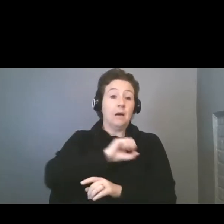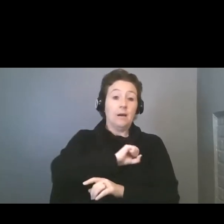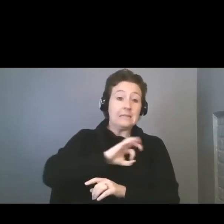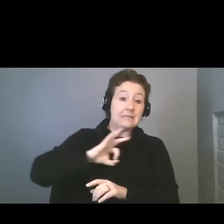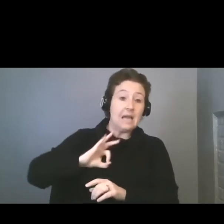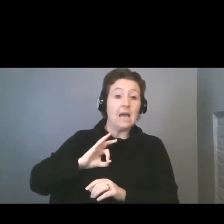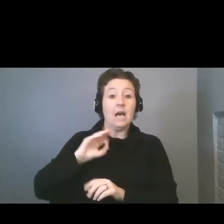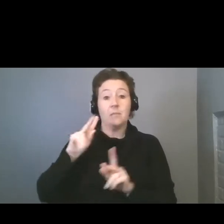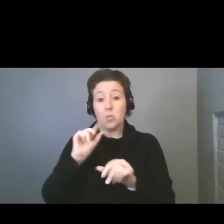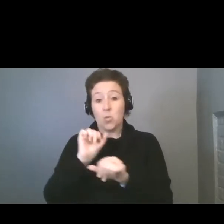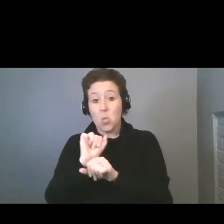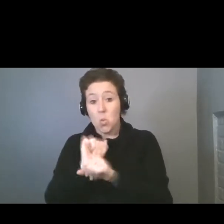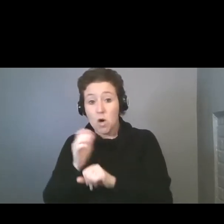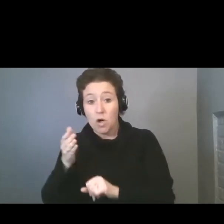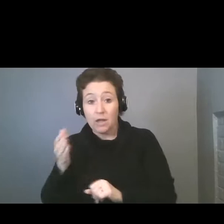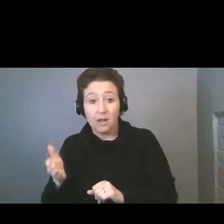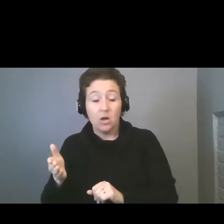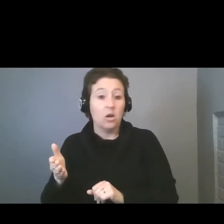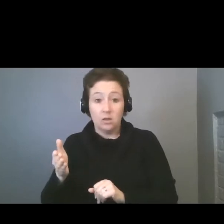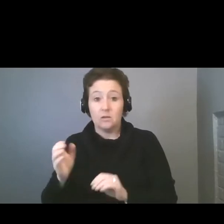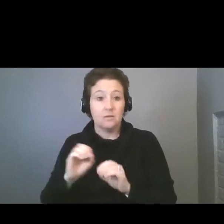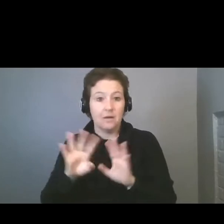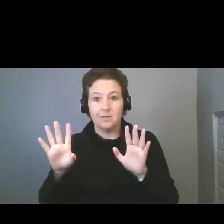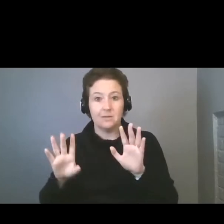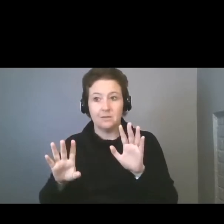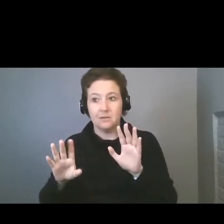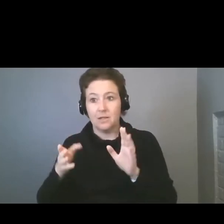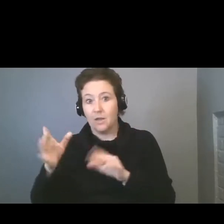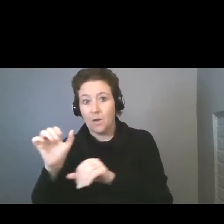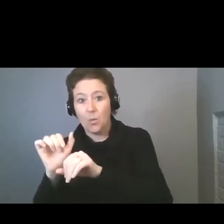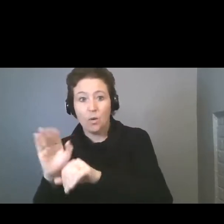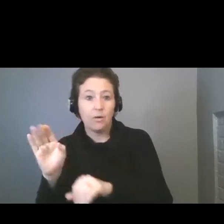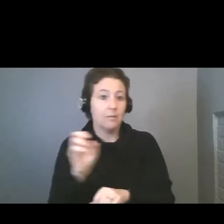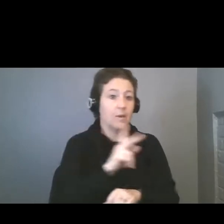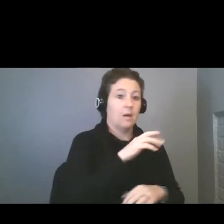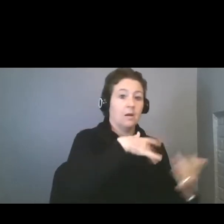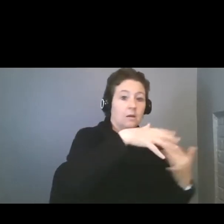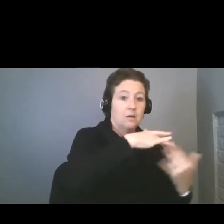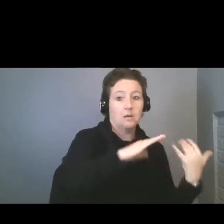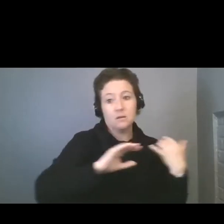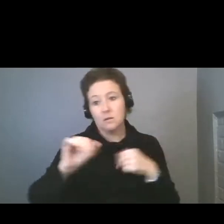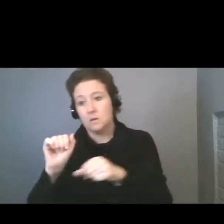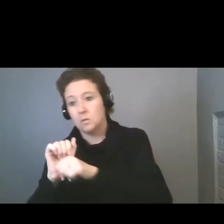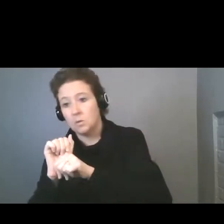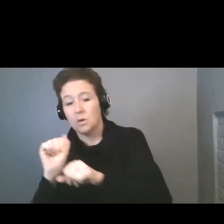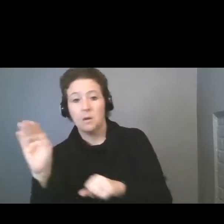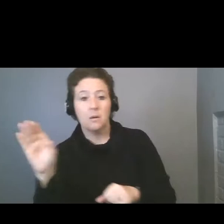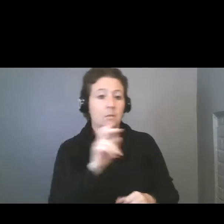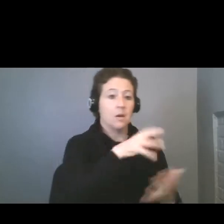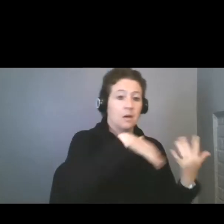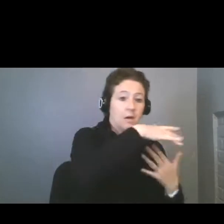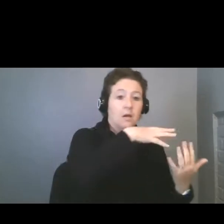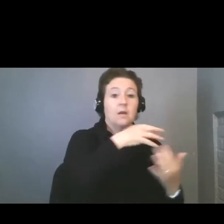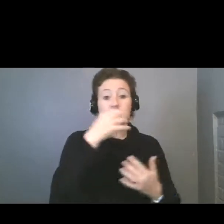working in the correctional facility obviously come and go, and they are members of our community. So if and when there